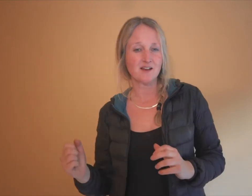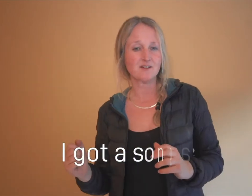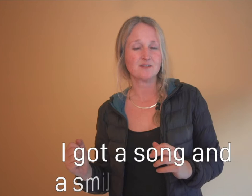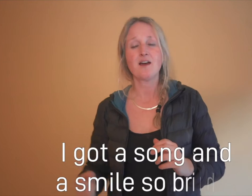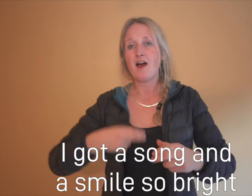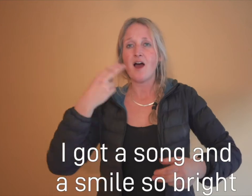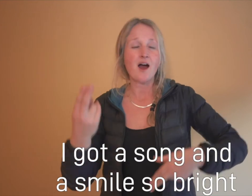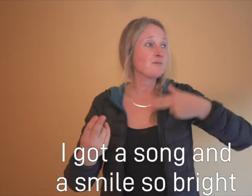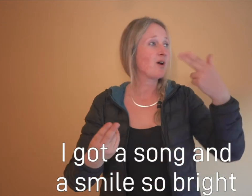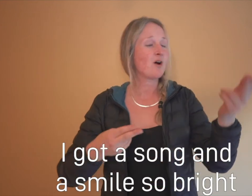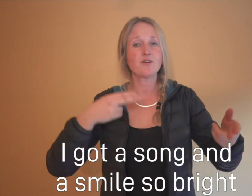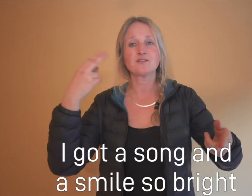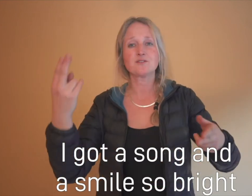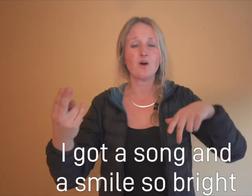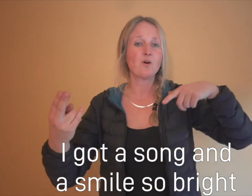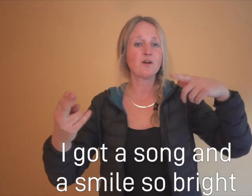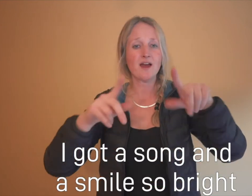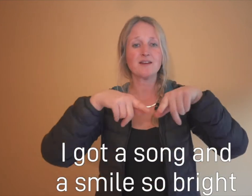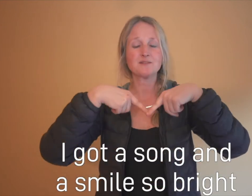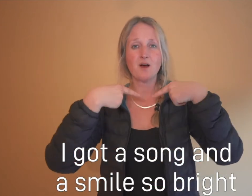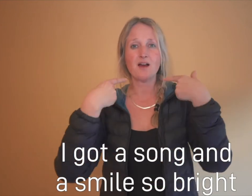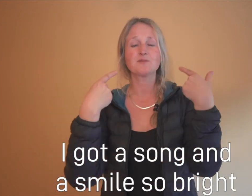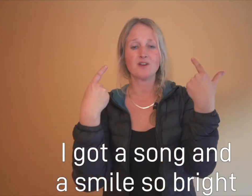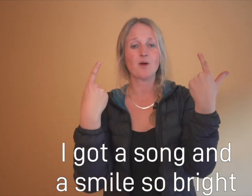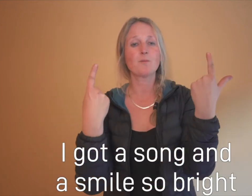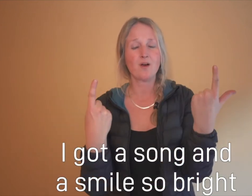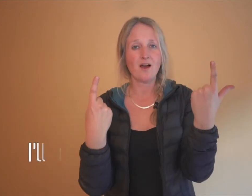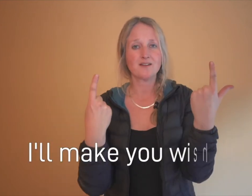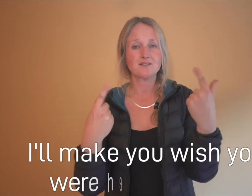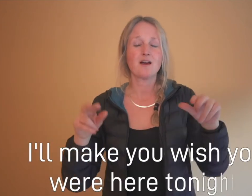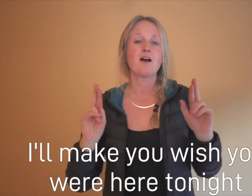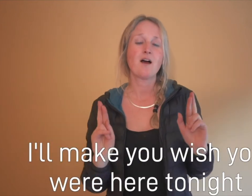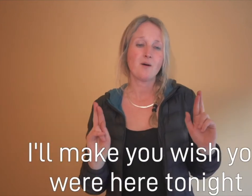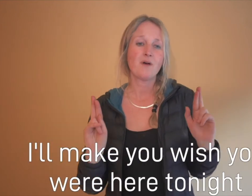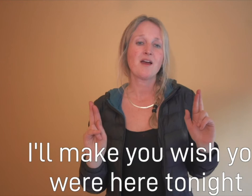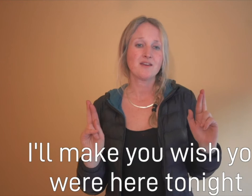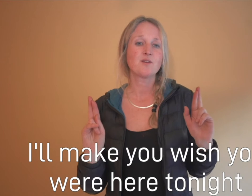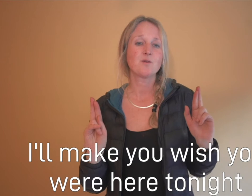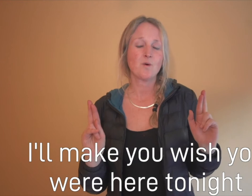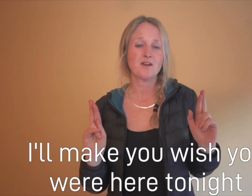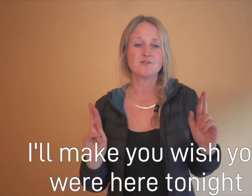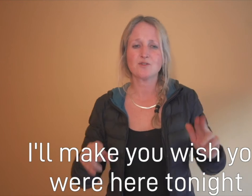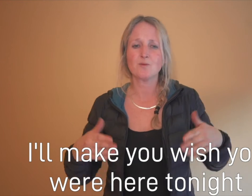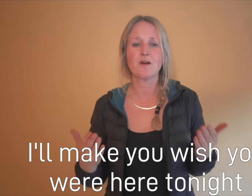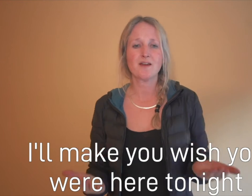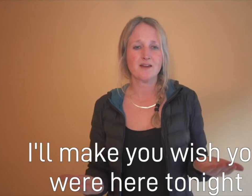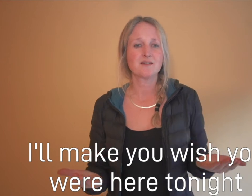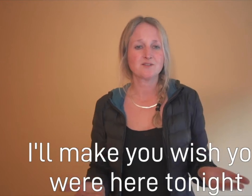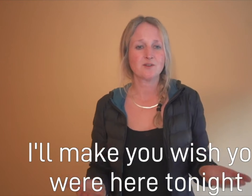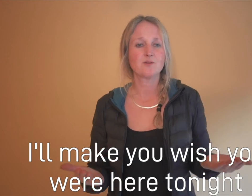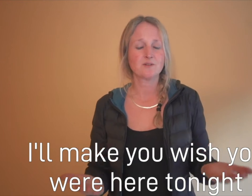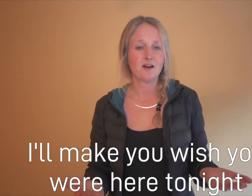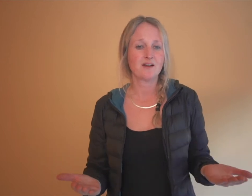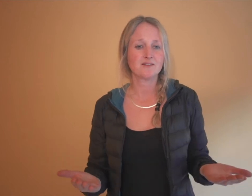setting sun. I've got a song and a smile so bright. I'll make you wish you were